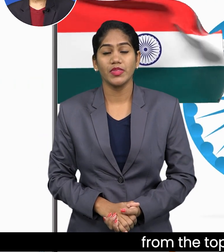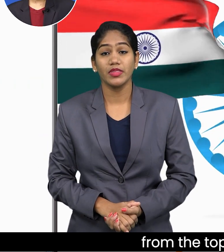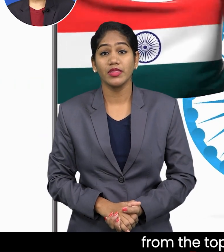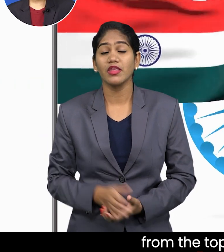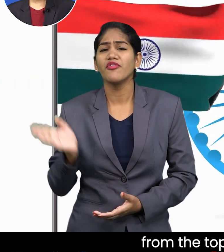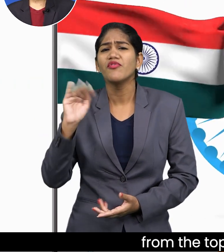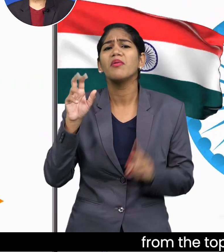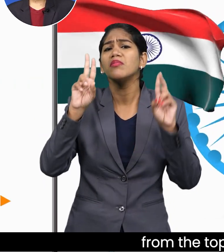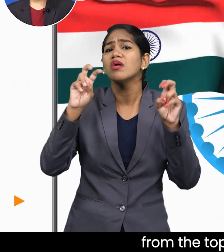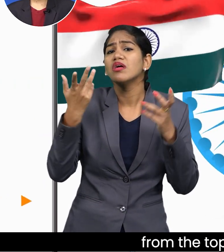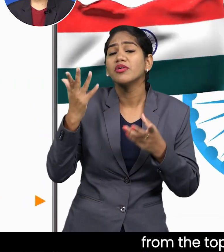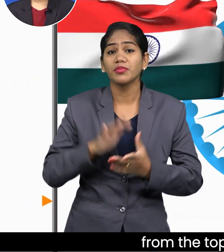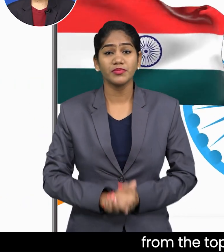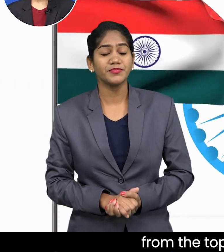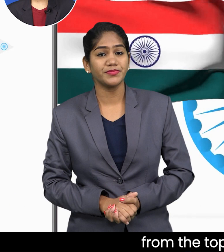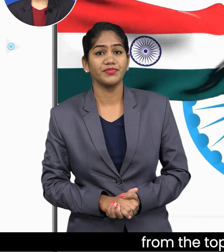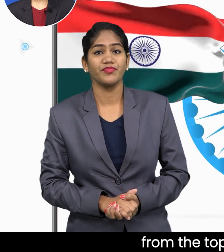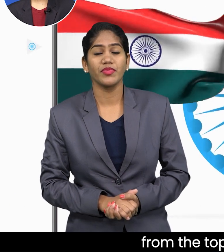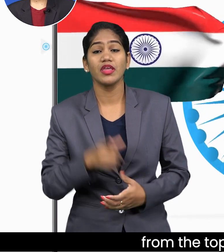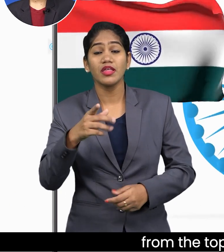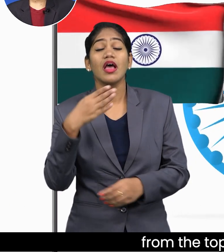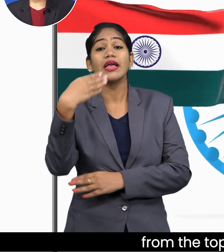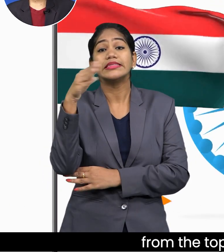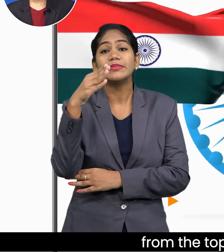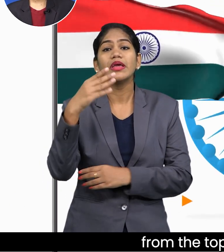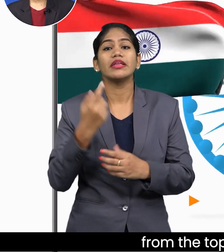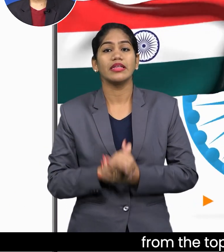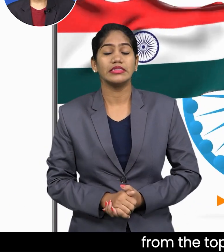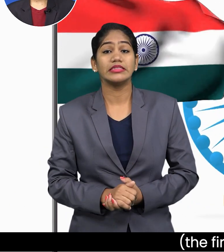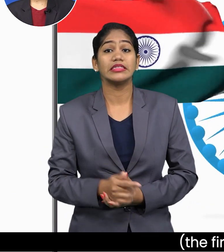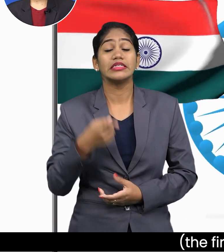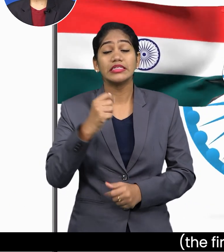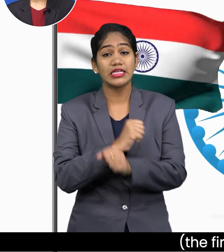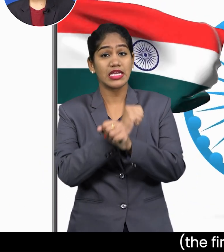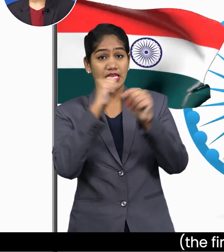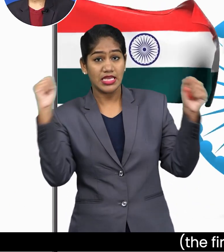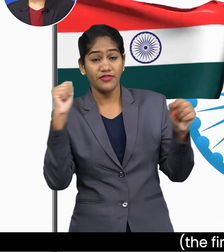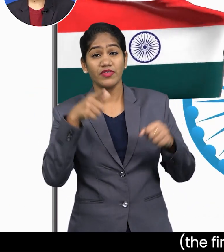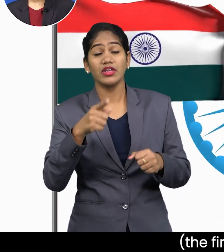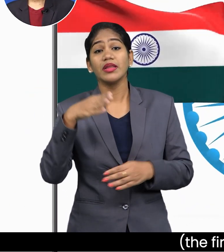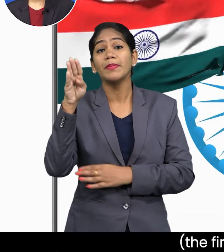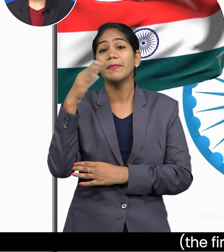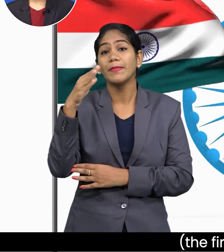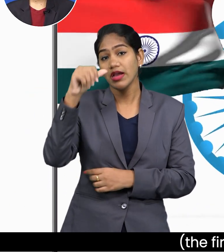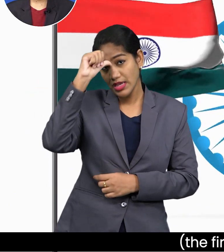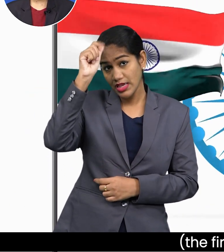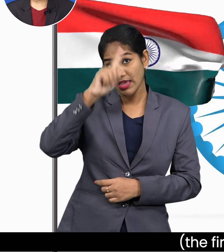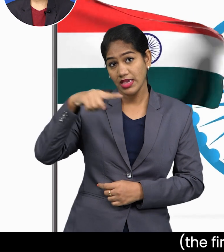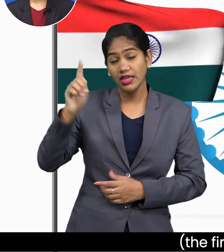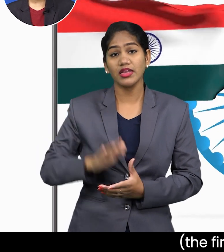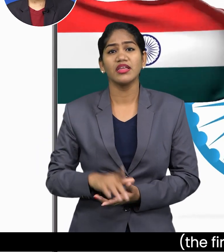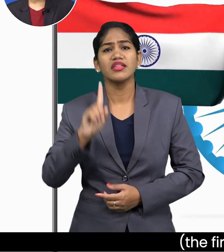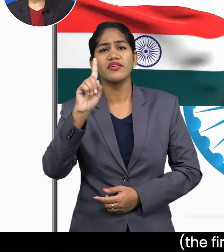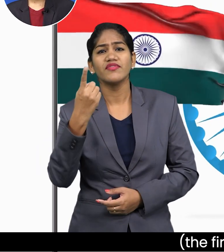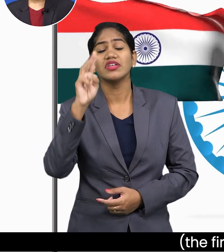From the topic, the independent India, the first 30 years, 1947